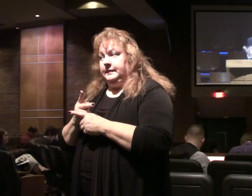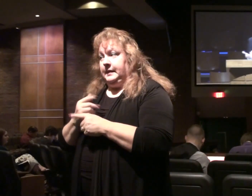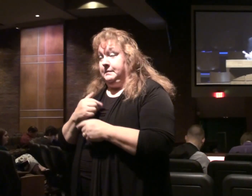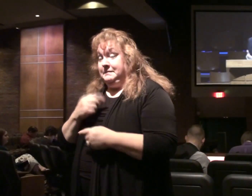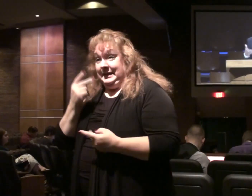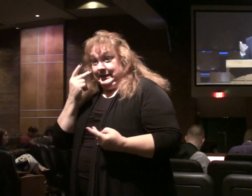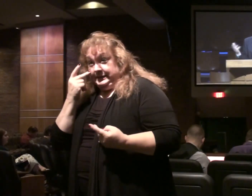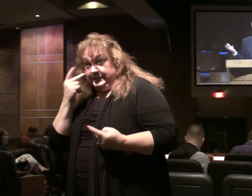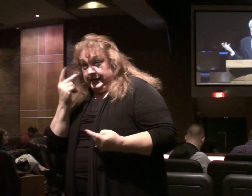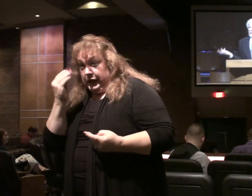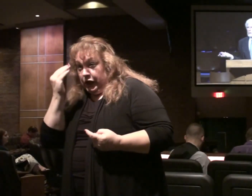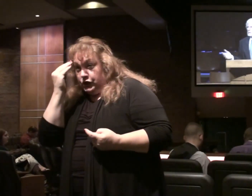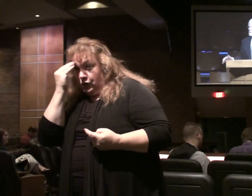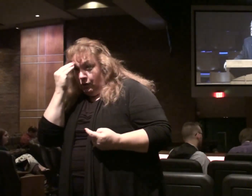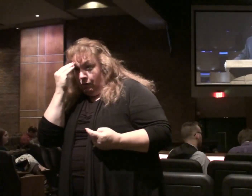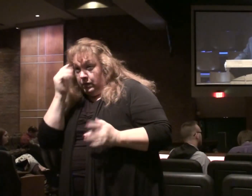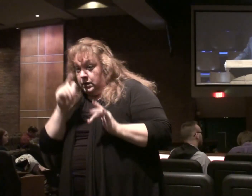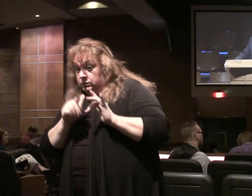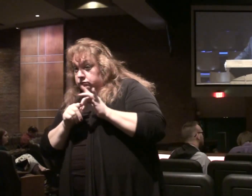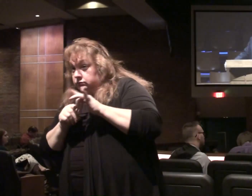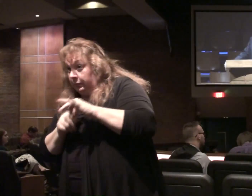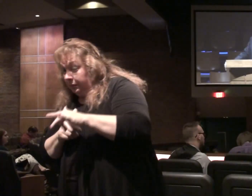tell whether this stumble,